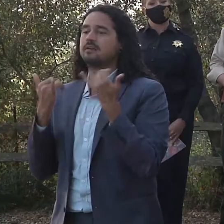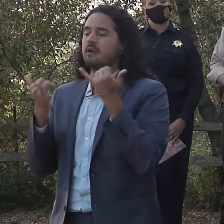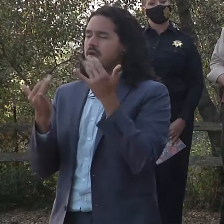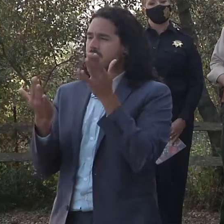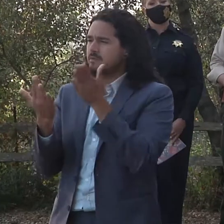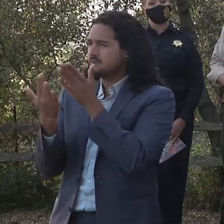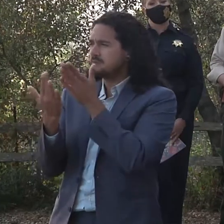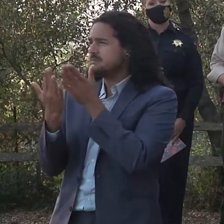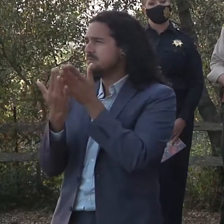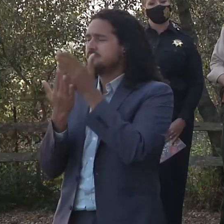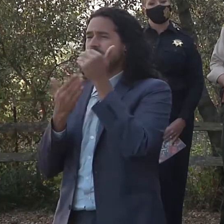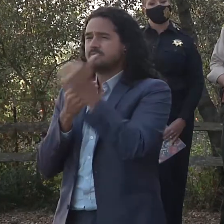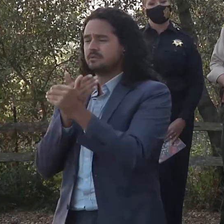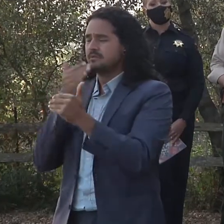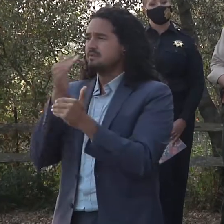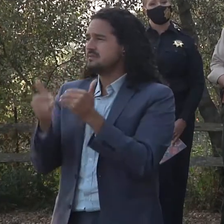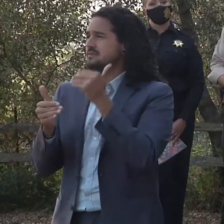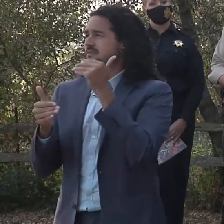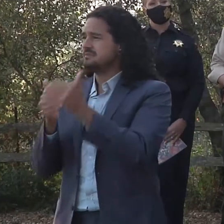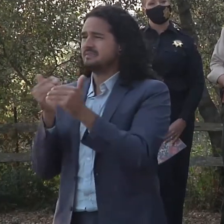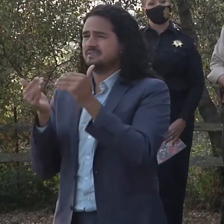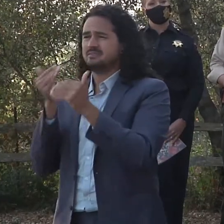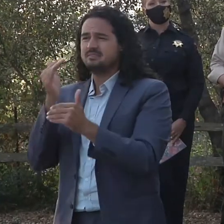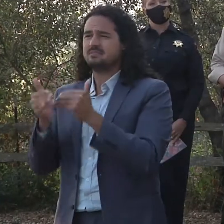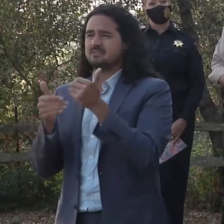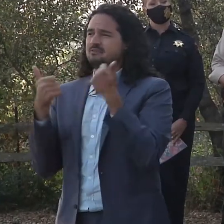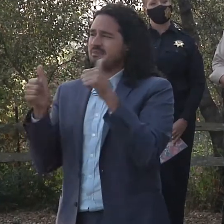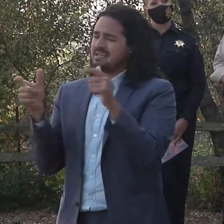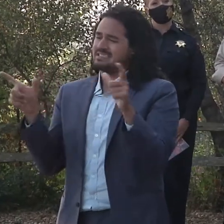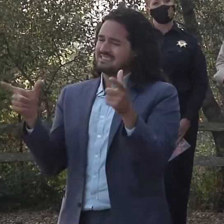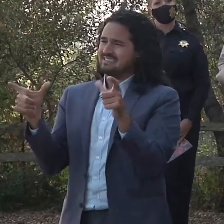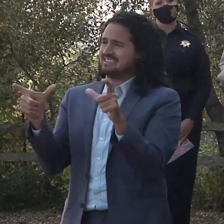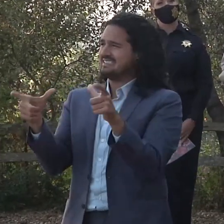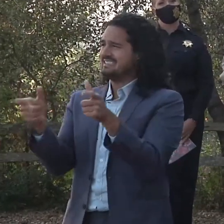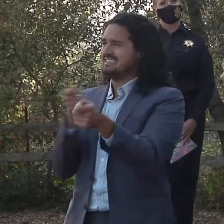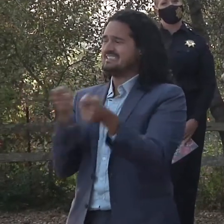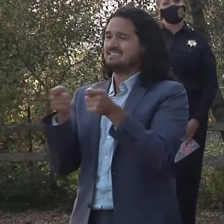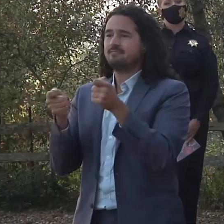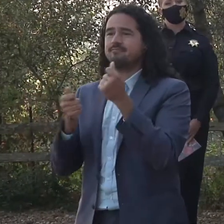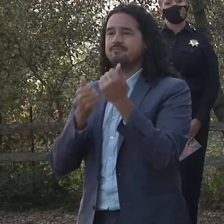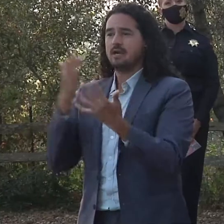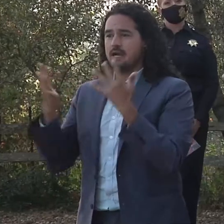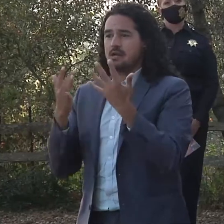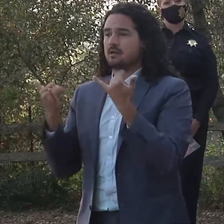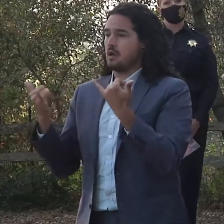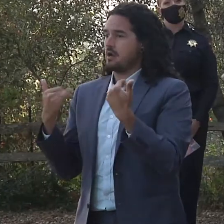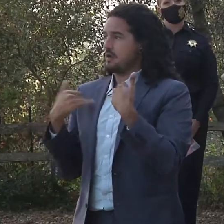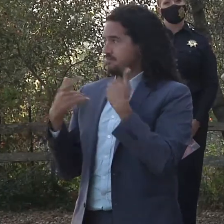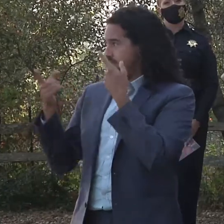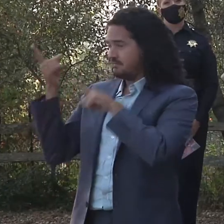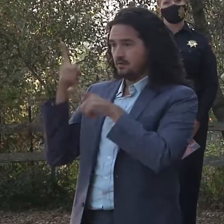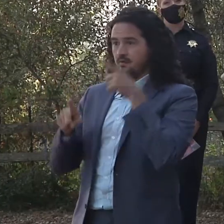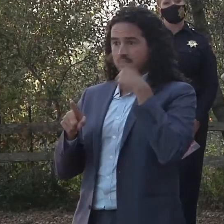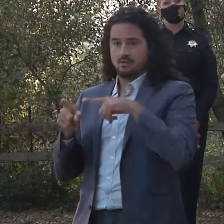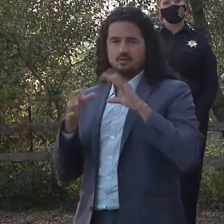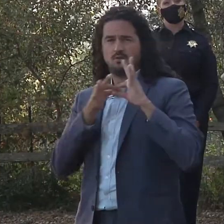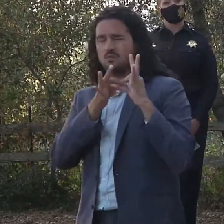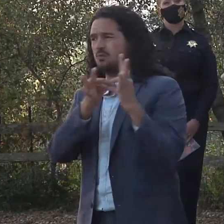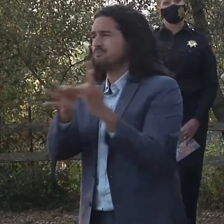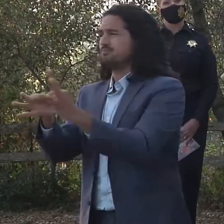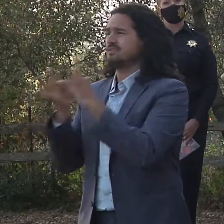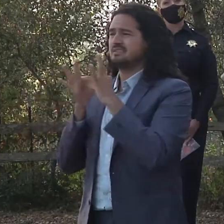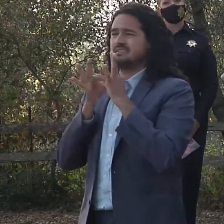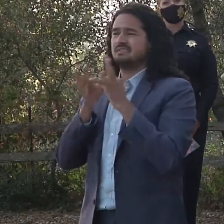contained. The collaboration and cooperation that's going on with all the resources and the agencies on this fire is